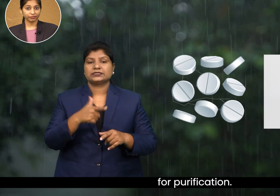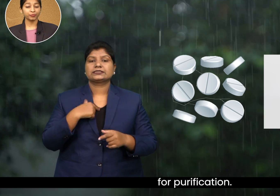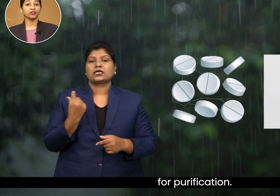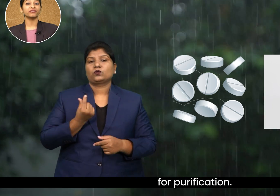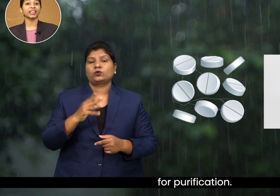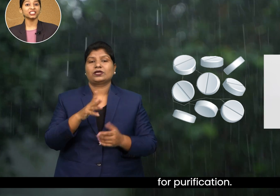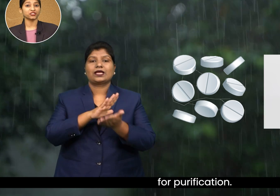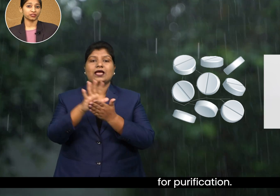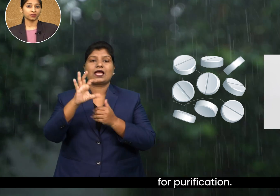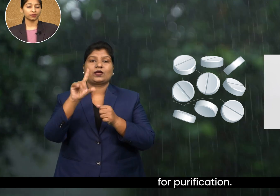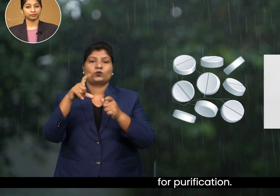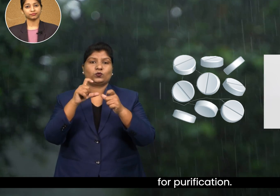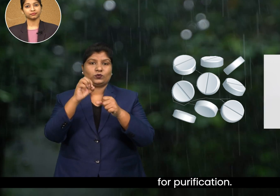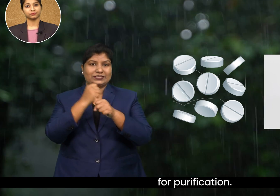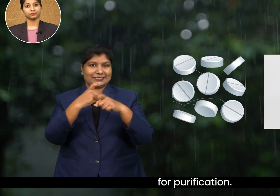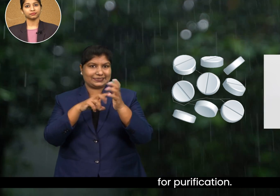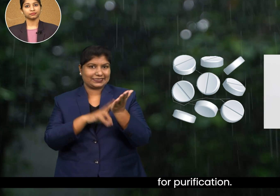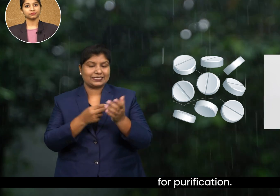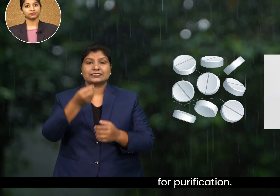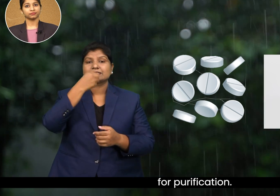tablets for purification.